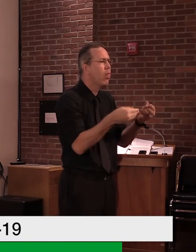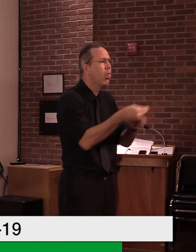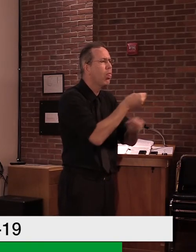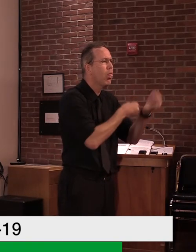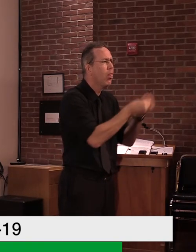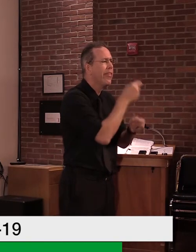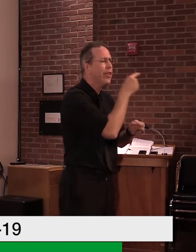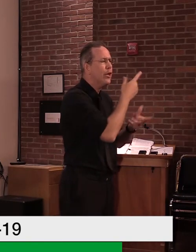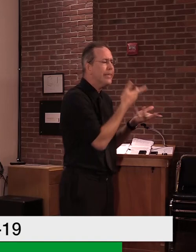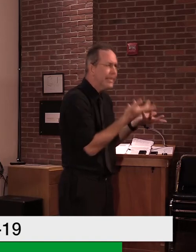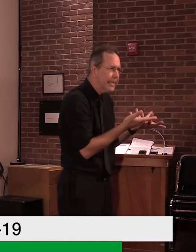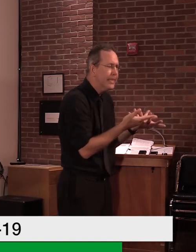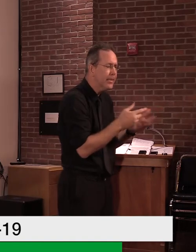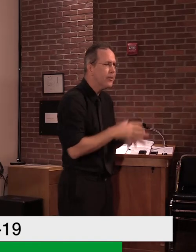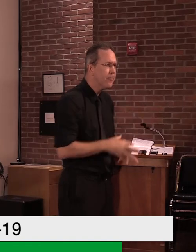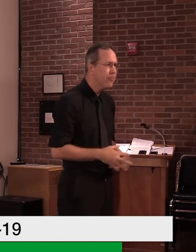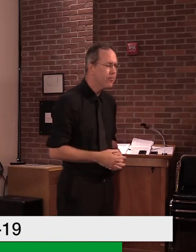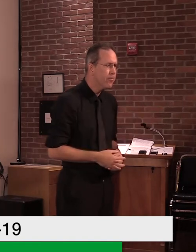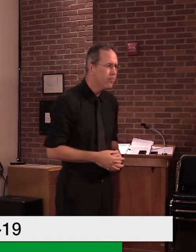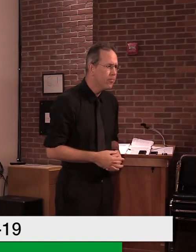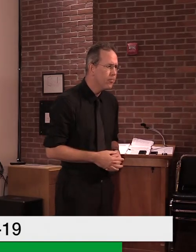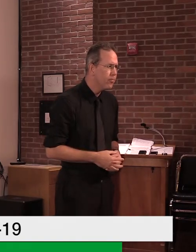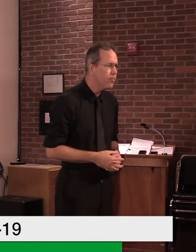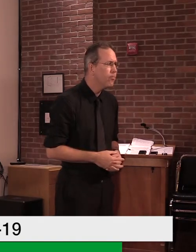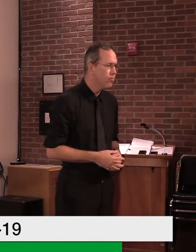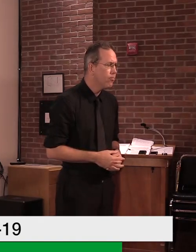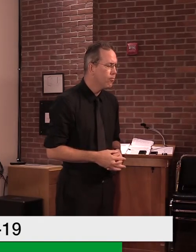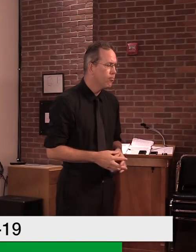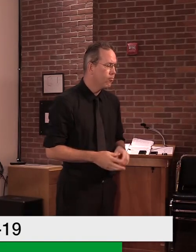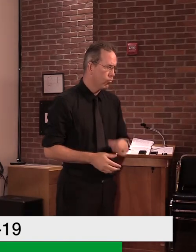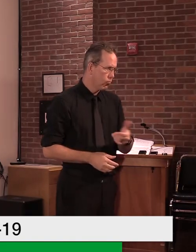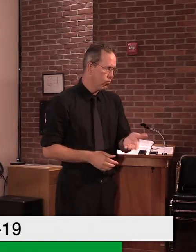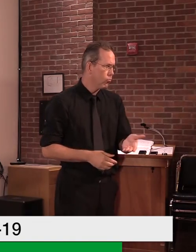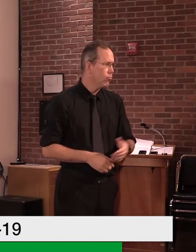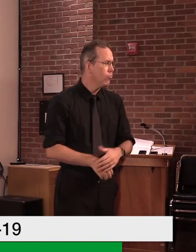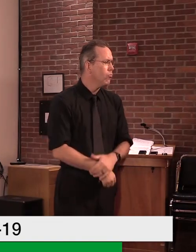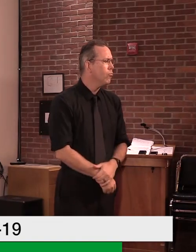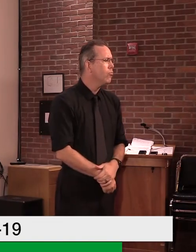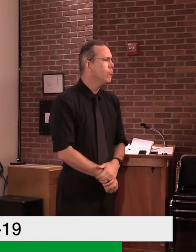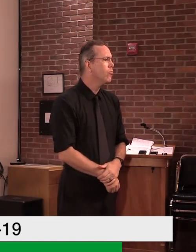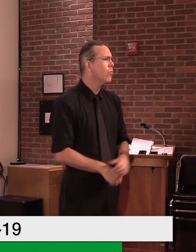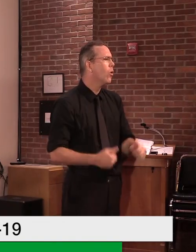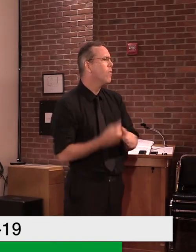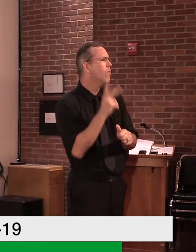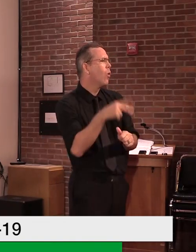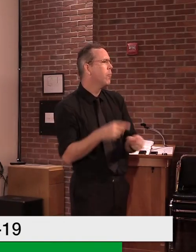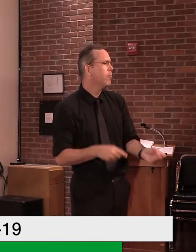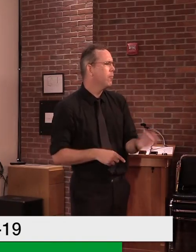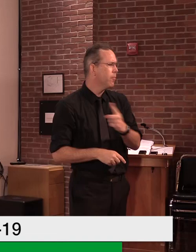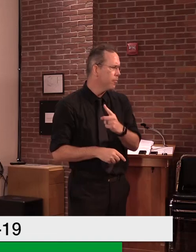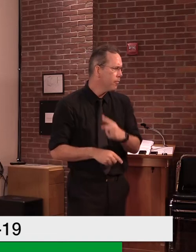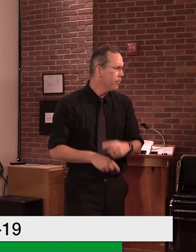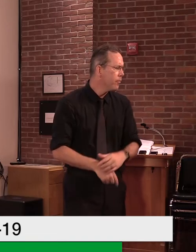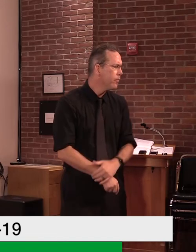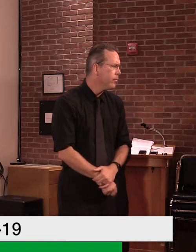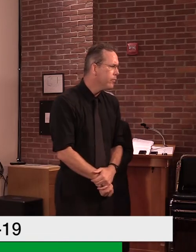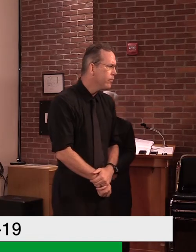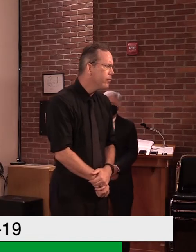Quick follow-up for Dr. Levine, probably. Are we testing too many people? I ask because I was talking